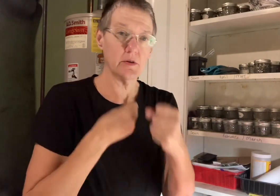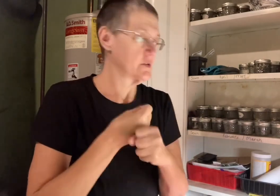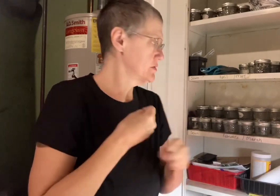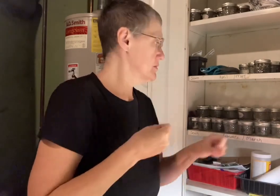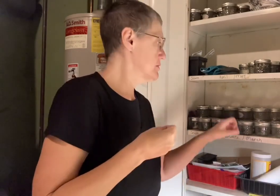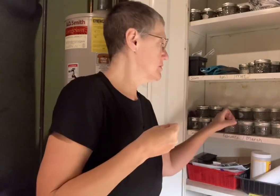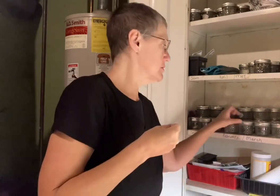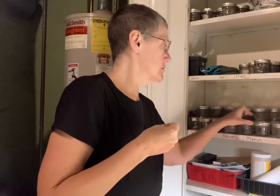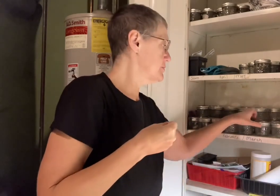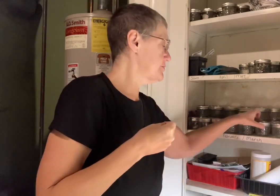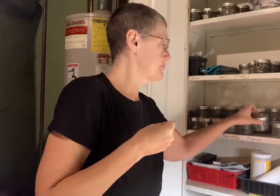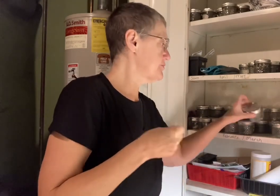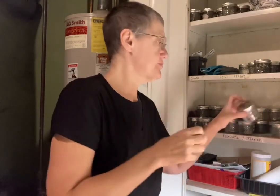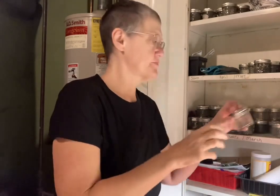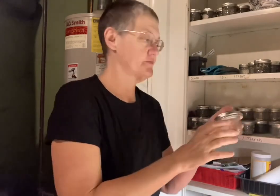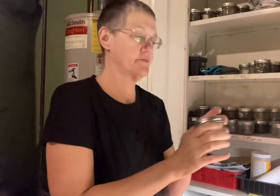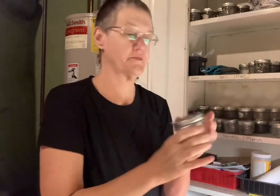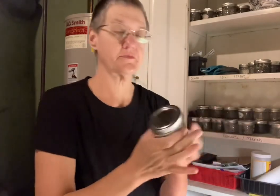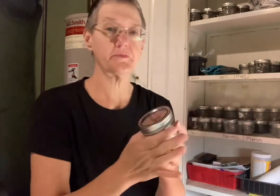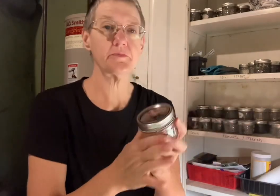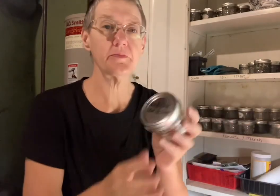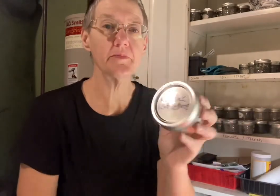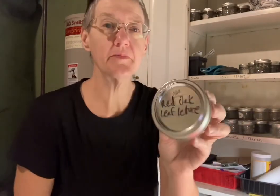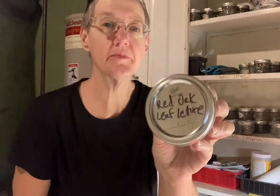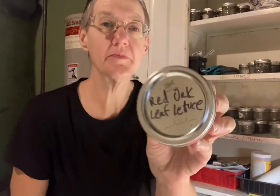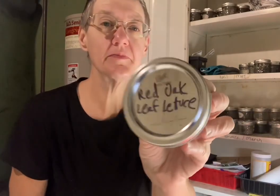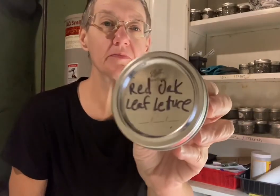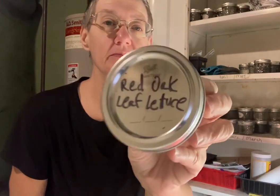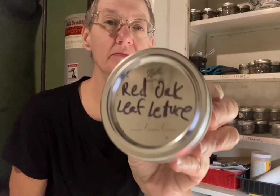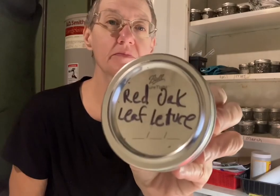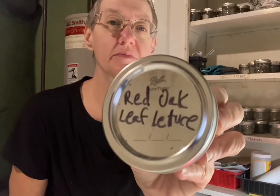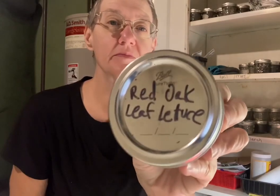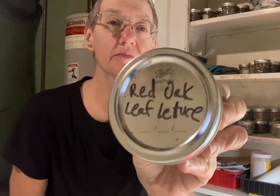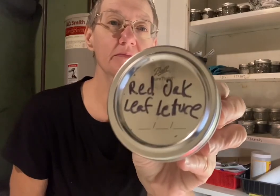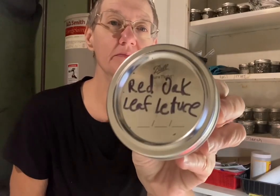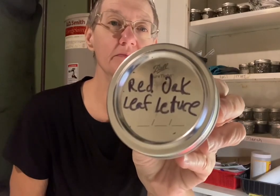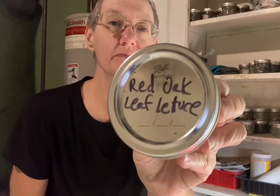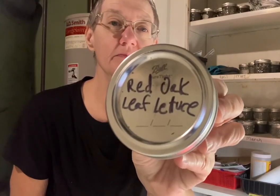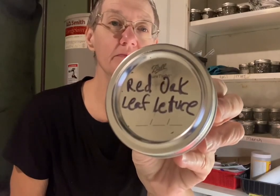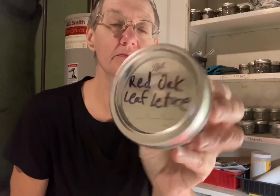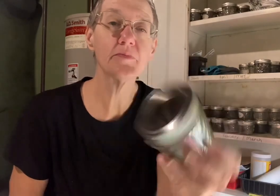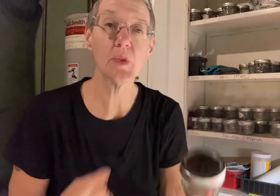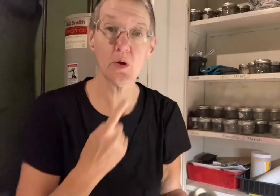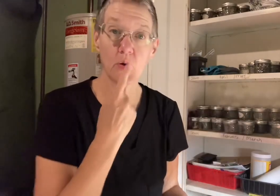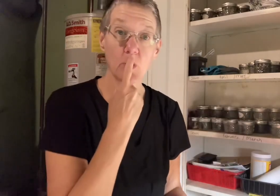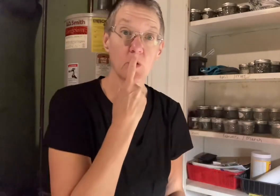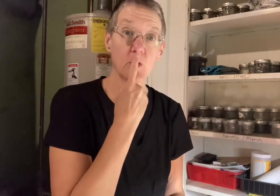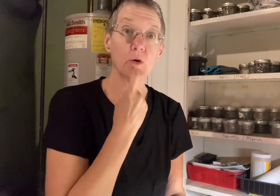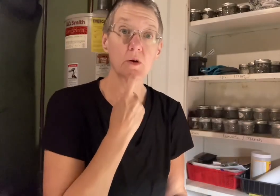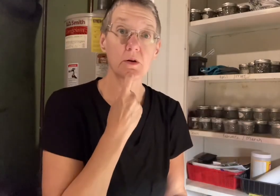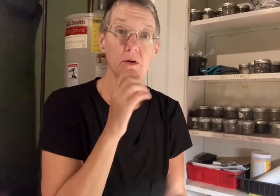for the last 11 or 12 years is red oak leaf